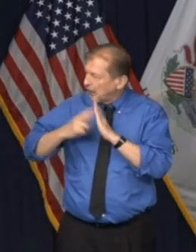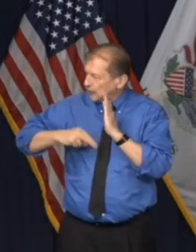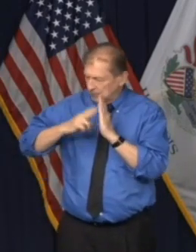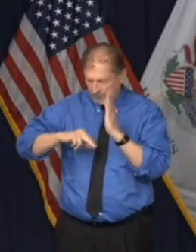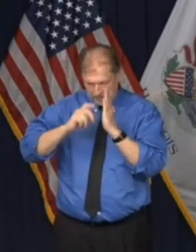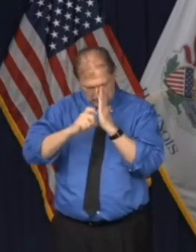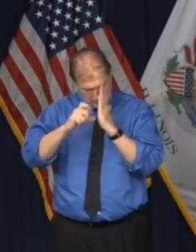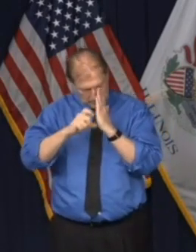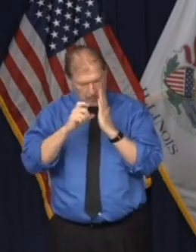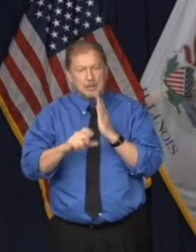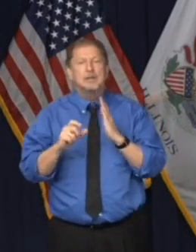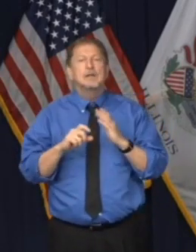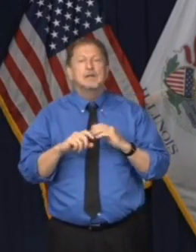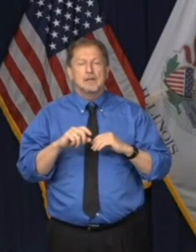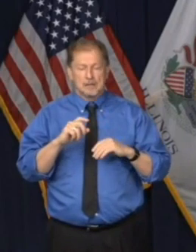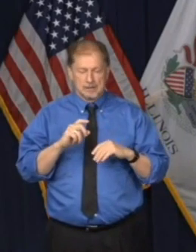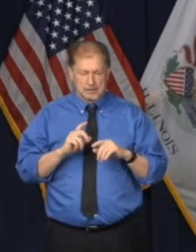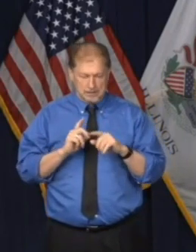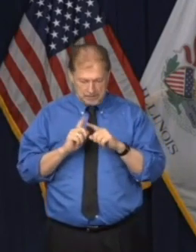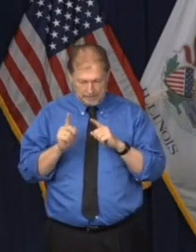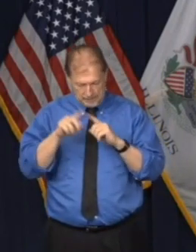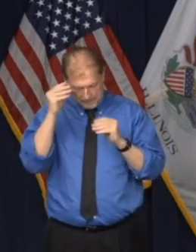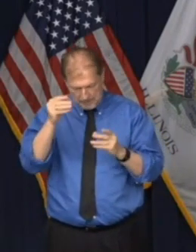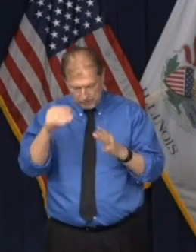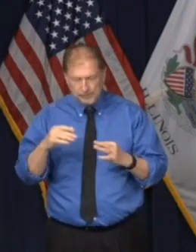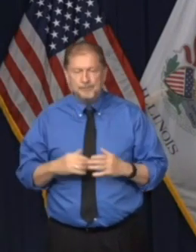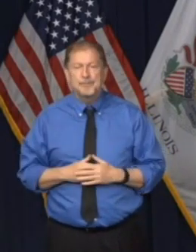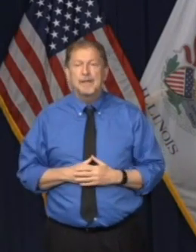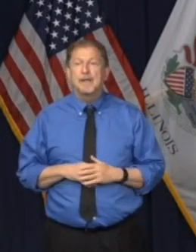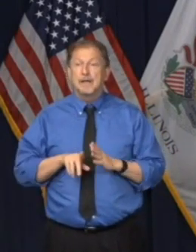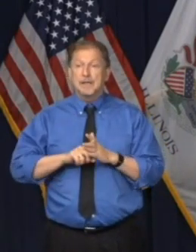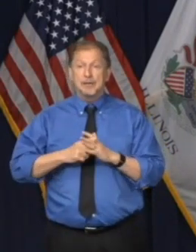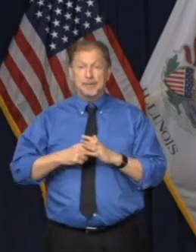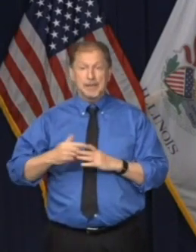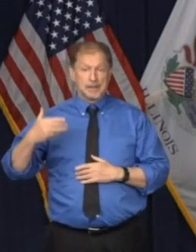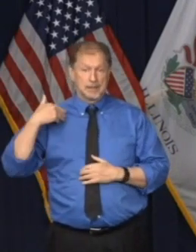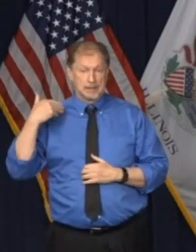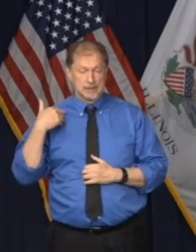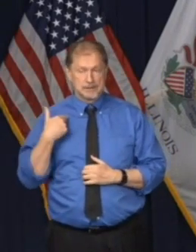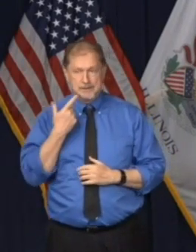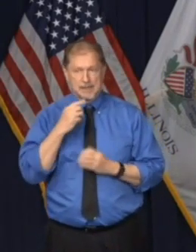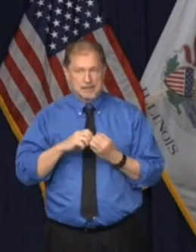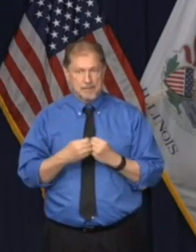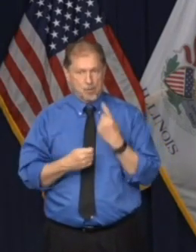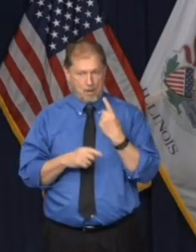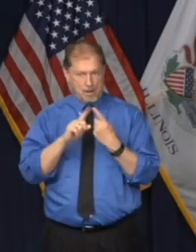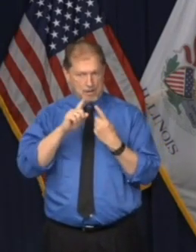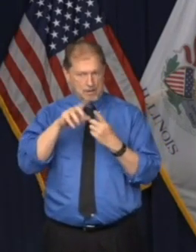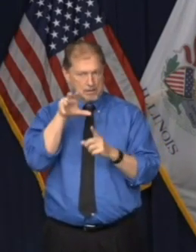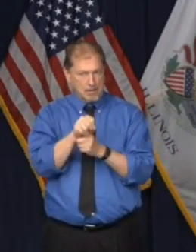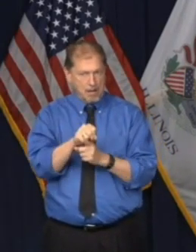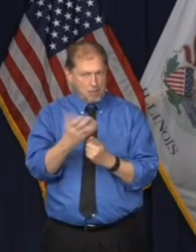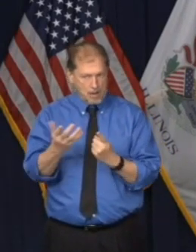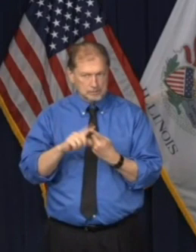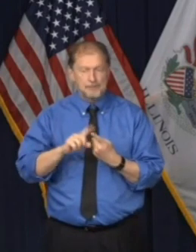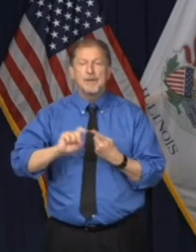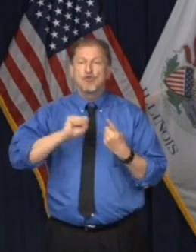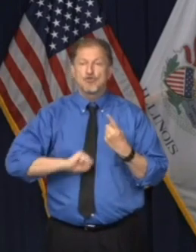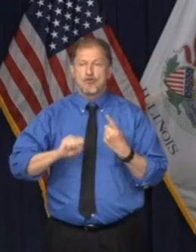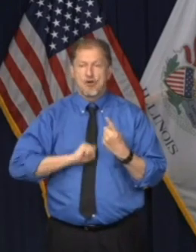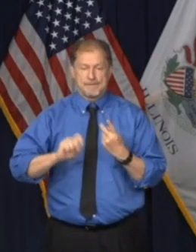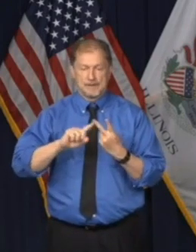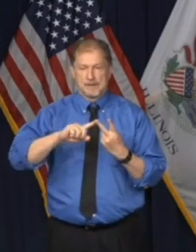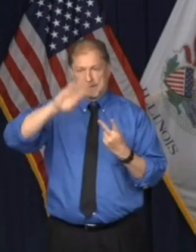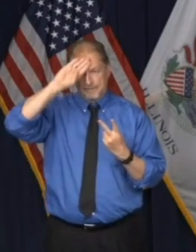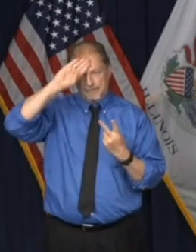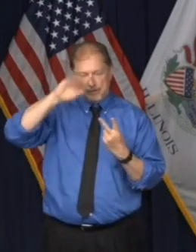what it looks like on the ground. So at the beginning of this, we were saying it was cough, fever, shortness of breath. We've